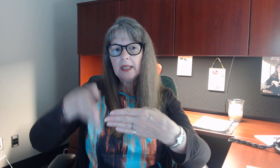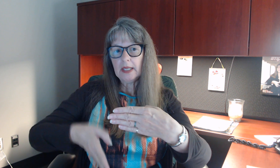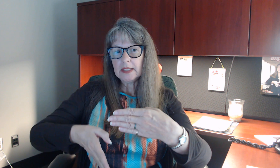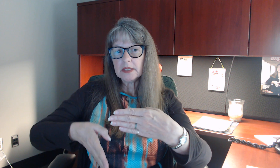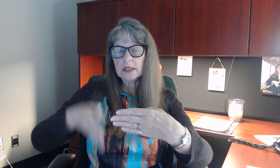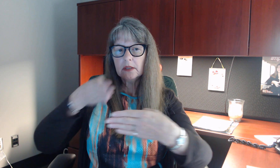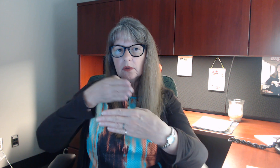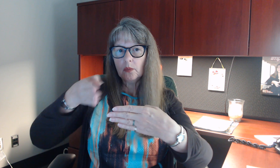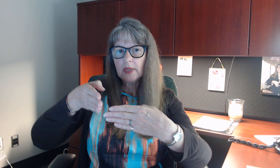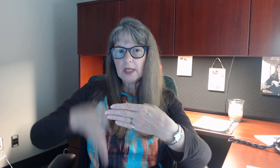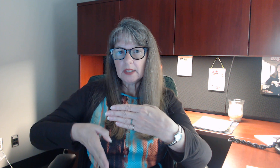Weekend.